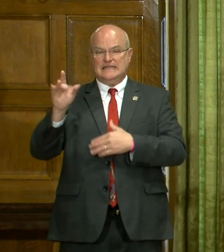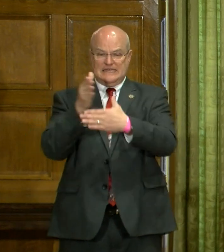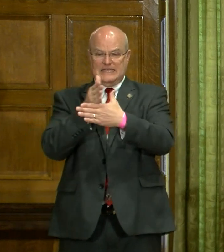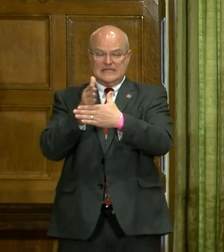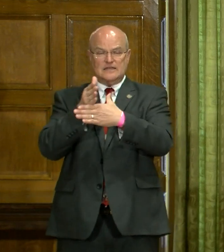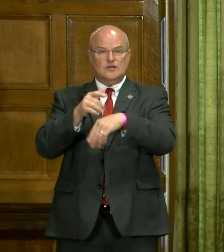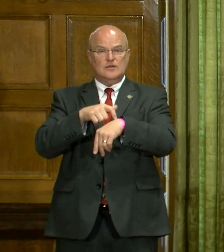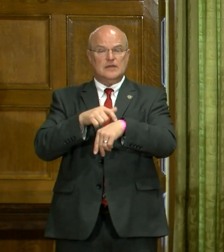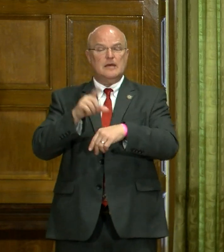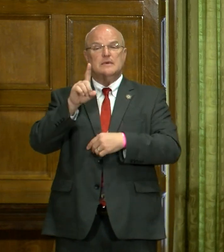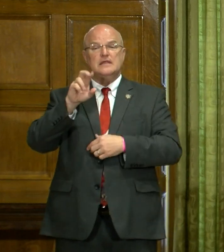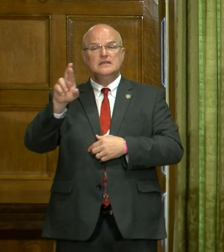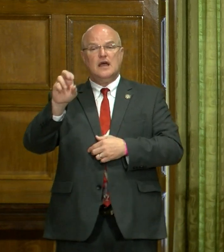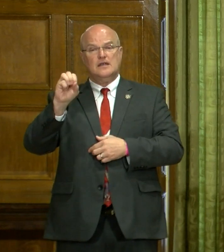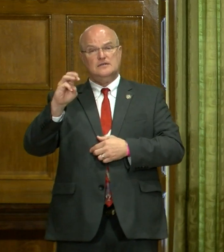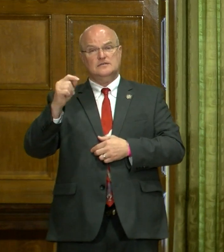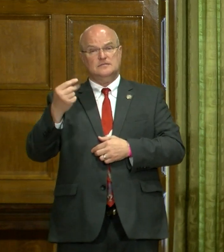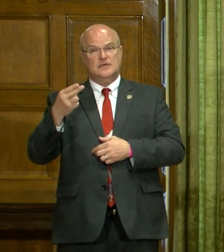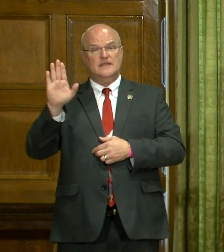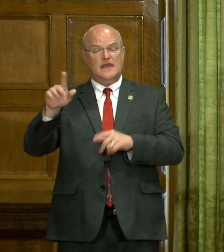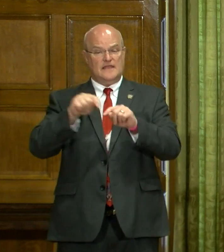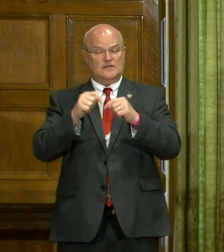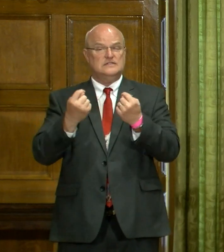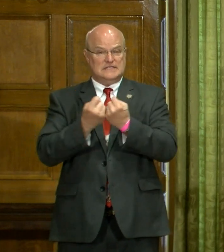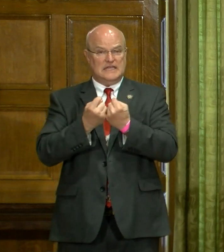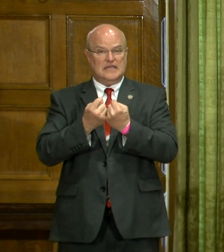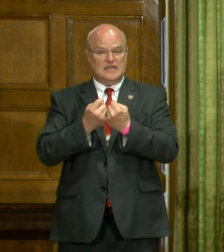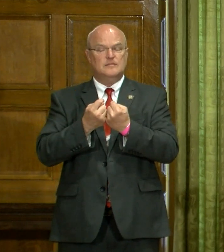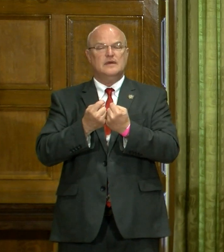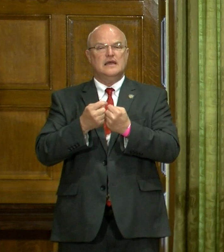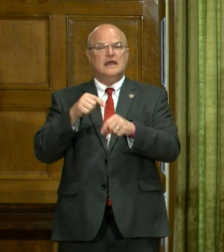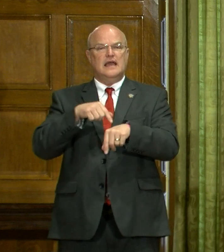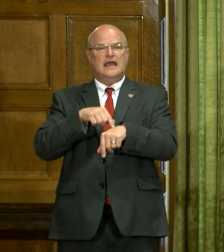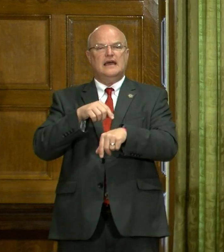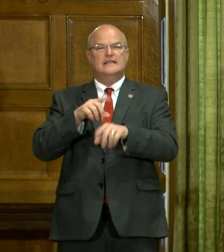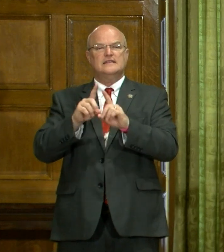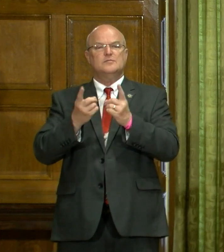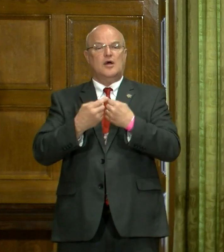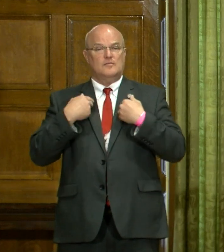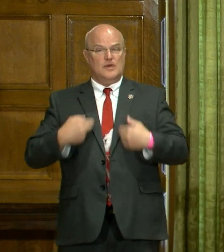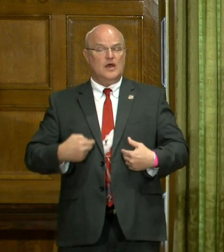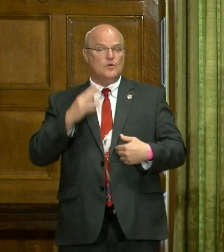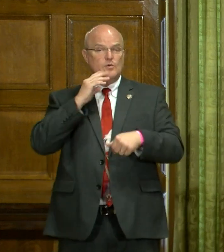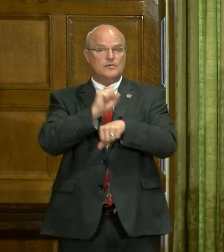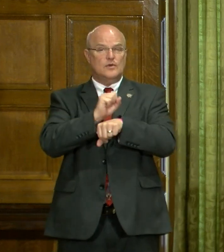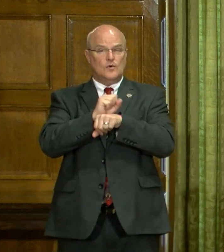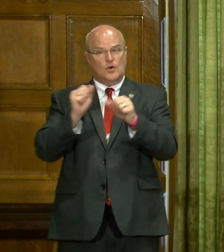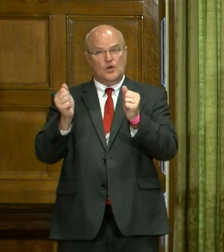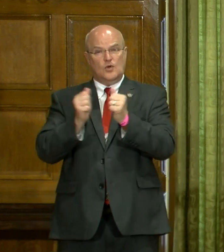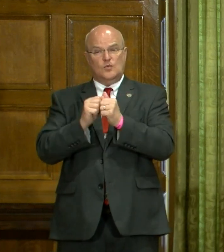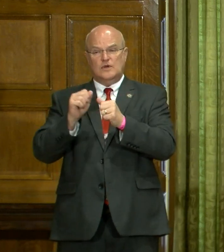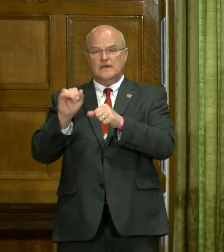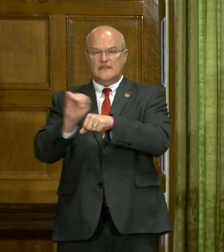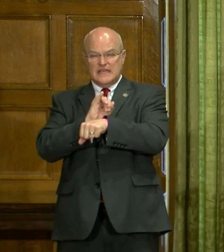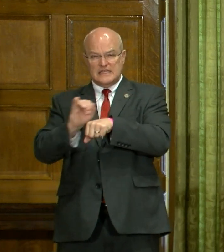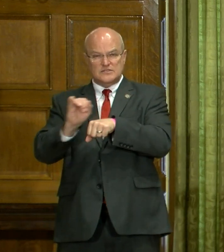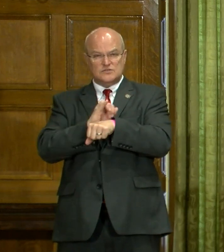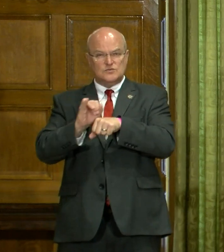interim, Dr. Smith and his team at the Department of Health will be working with the